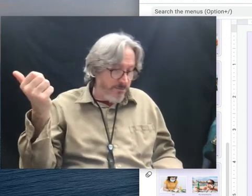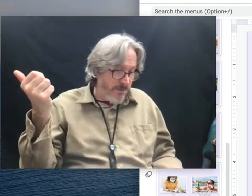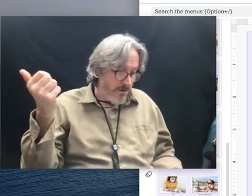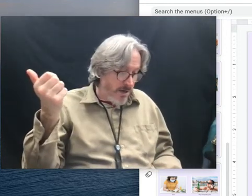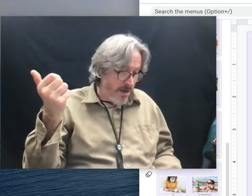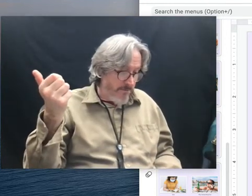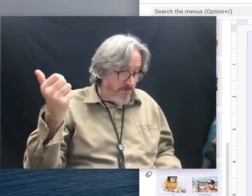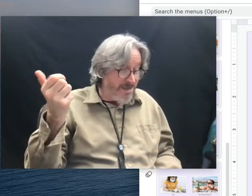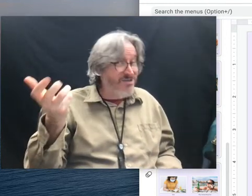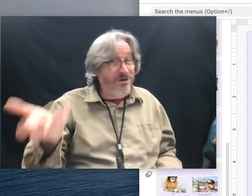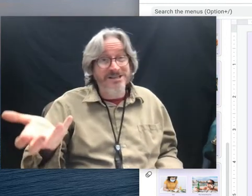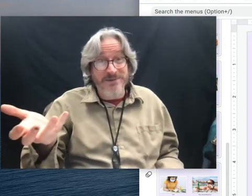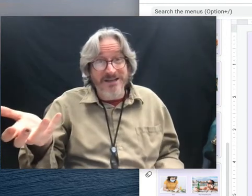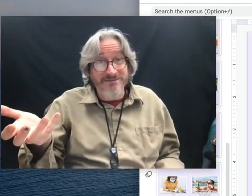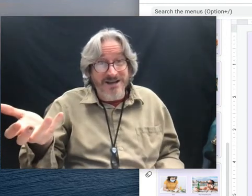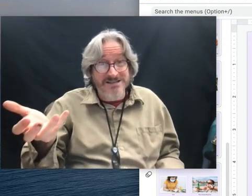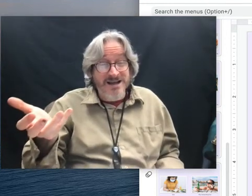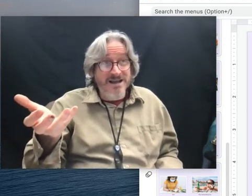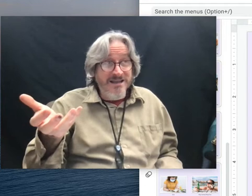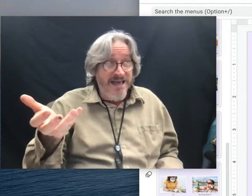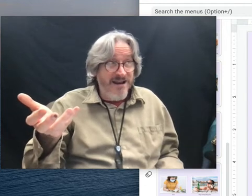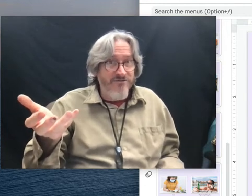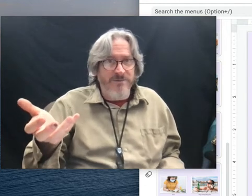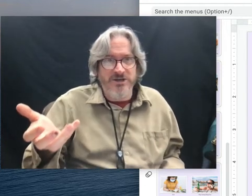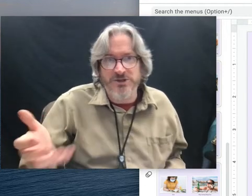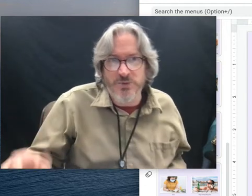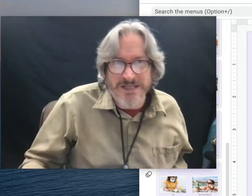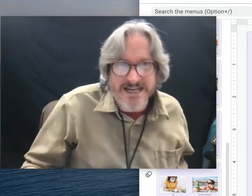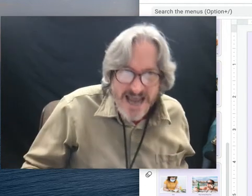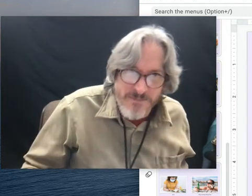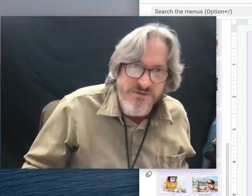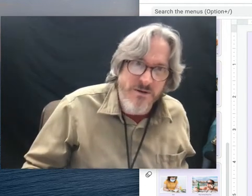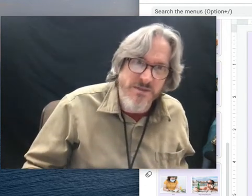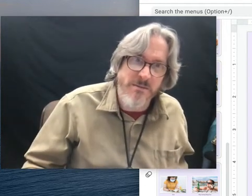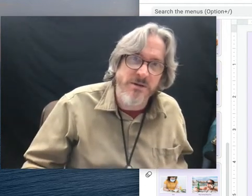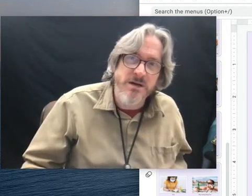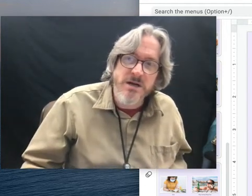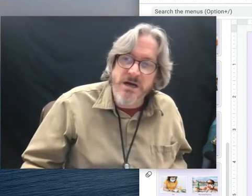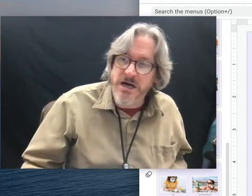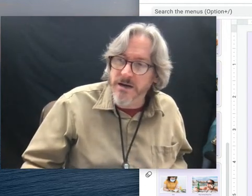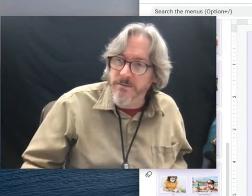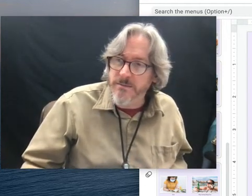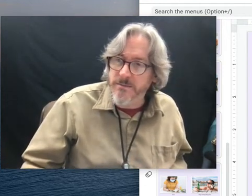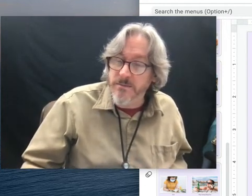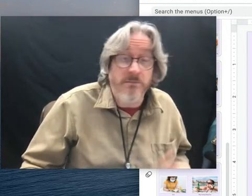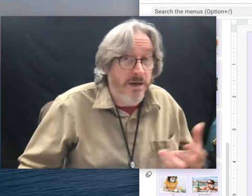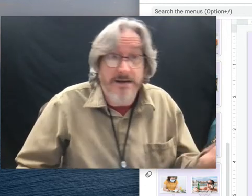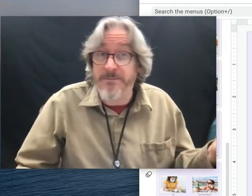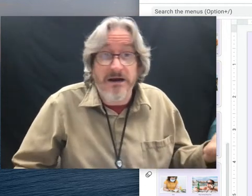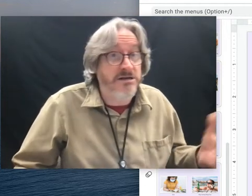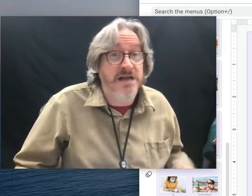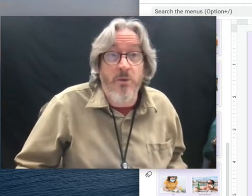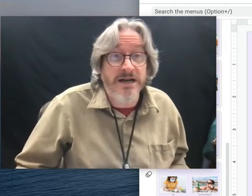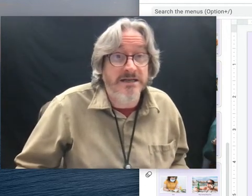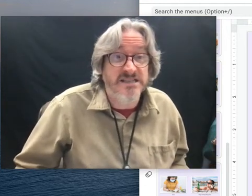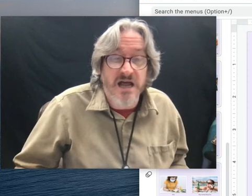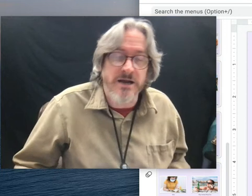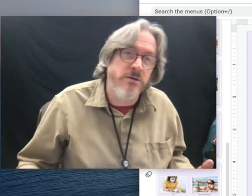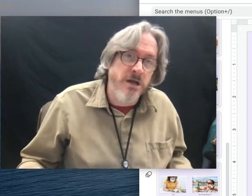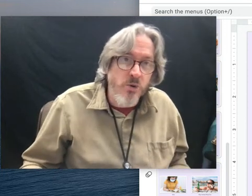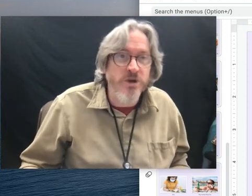information, historically speaking, because that information was usually kept from them. Again, parents not